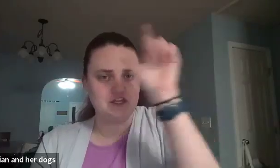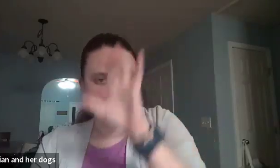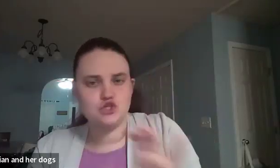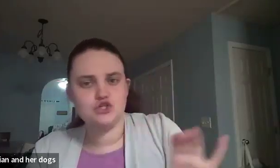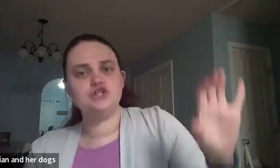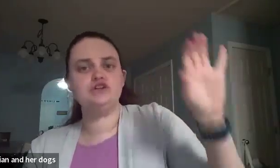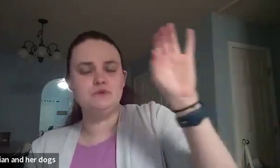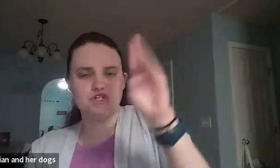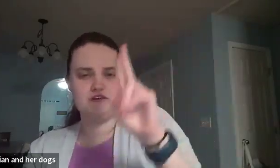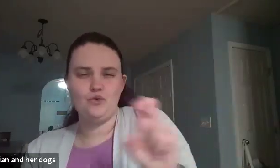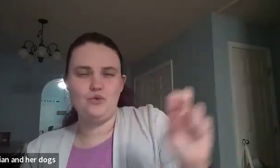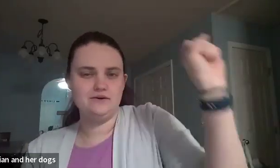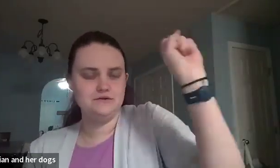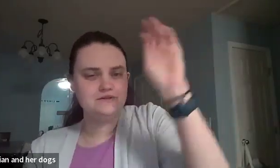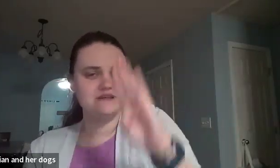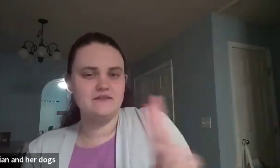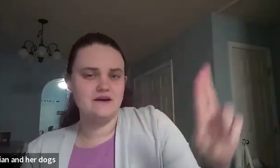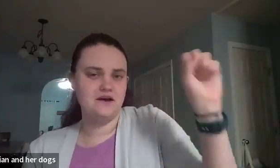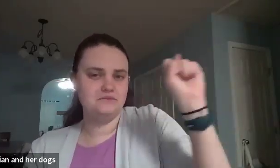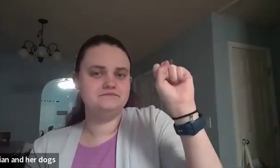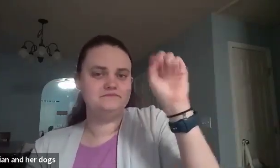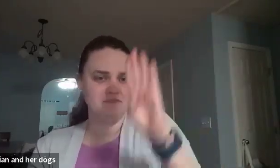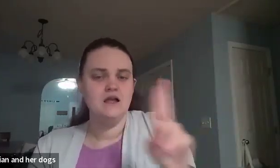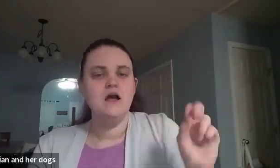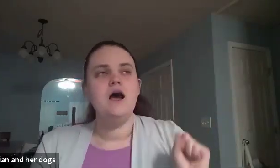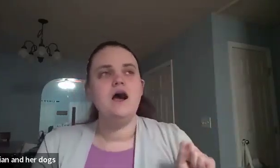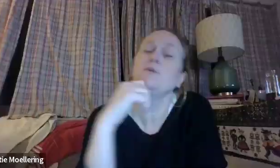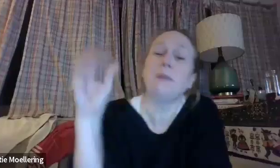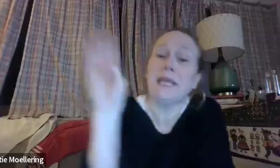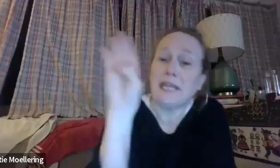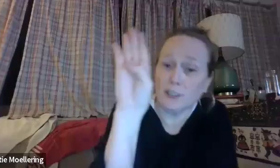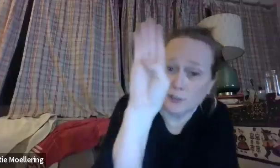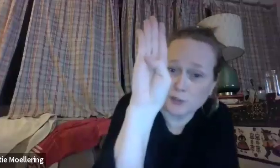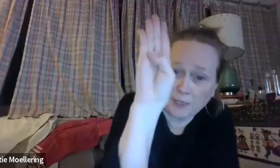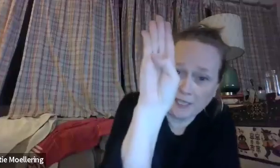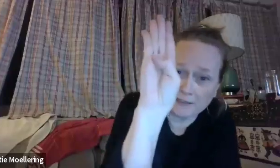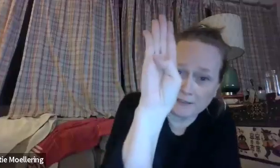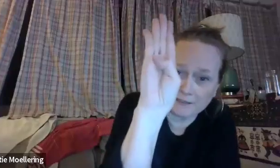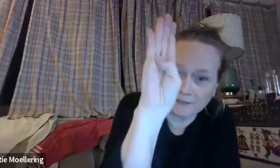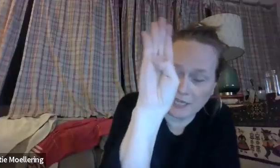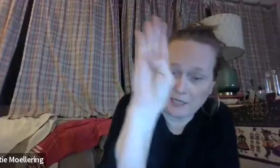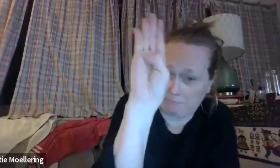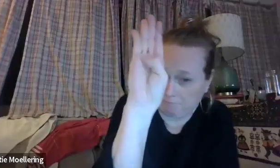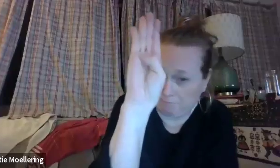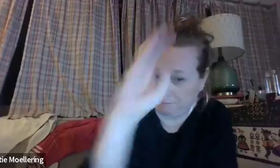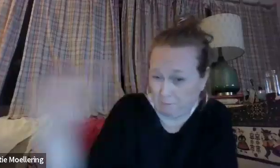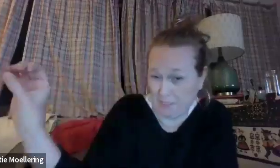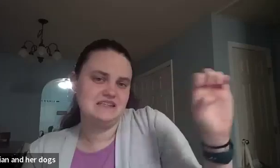that circular motion of the wheels and the Yeah. And with um B, you just went like yeah, I B. just